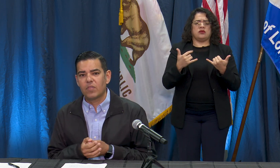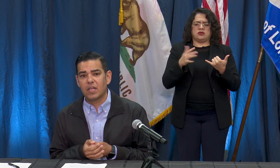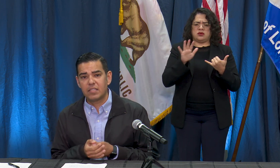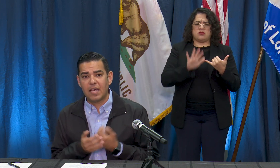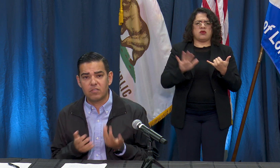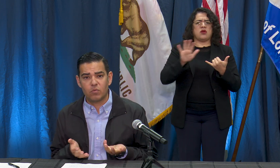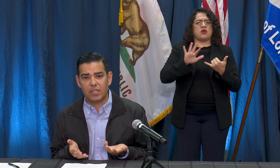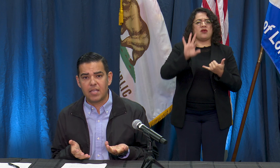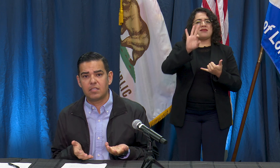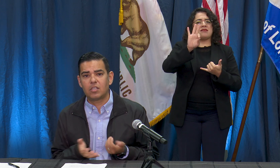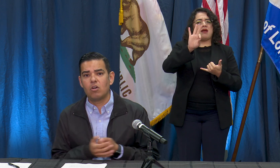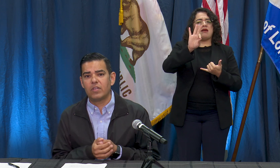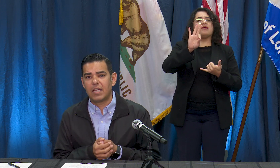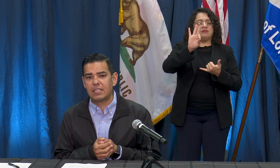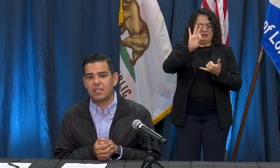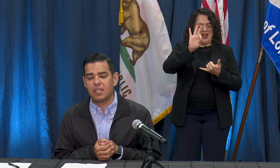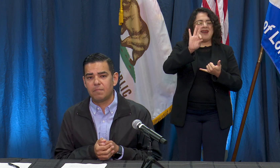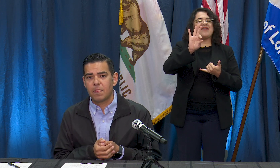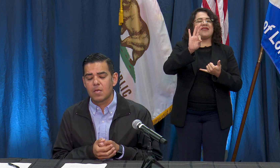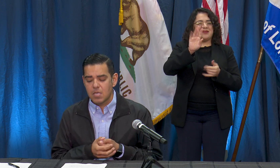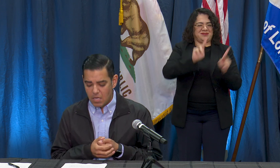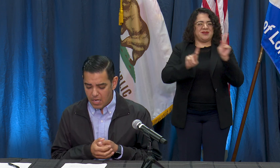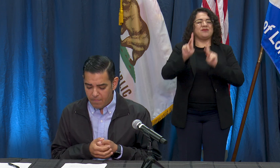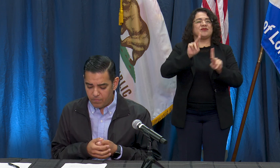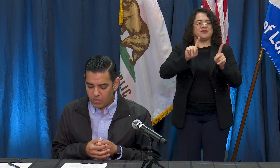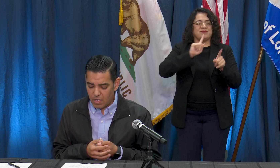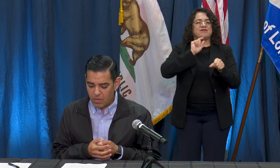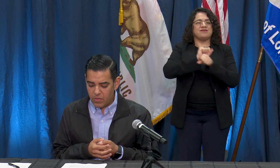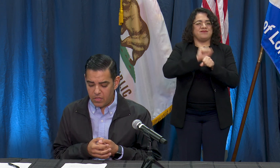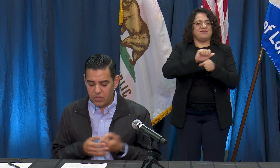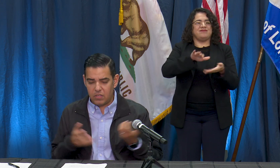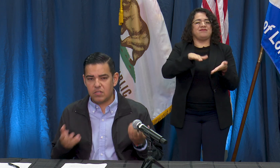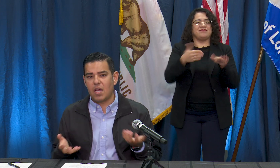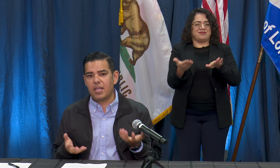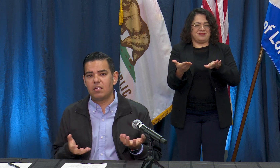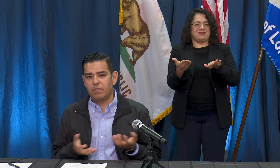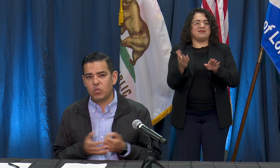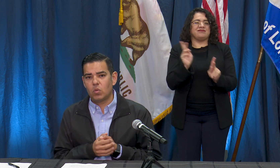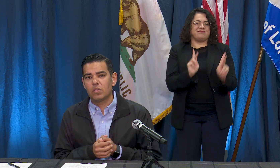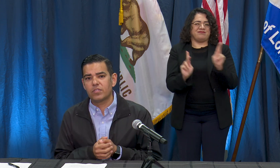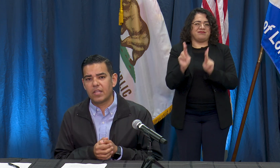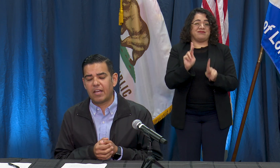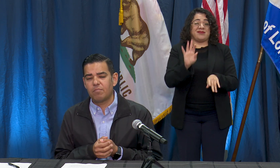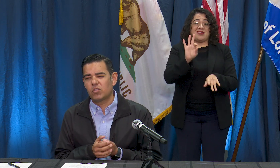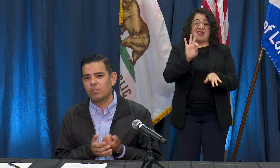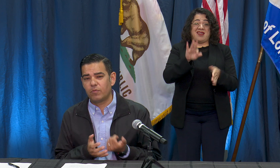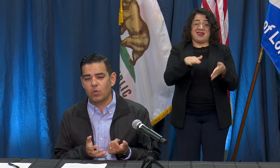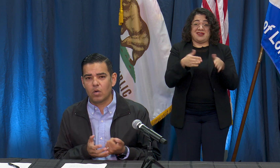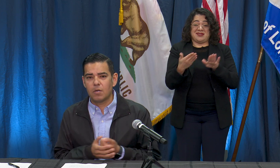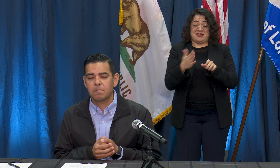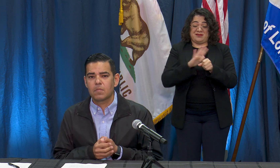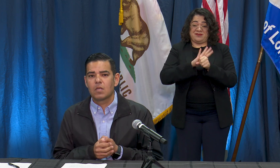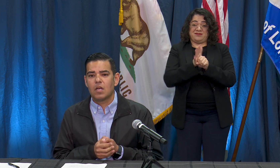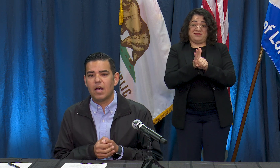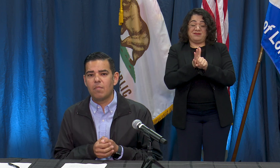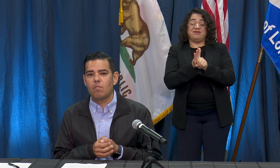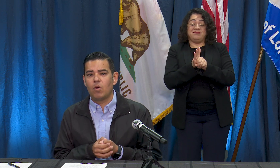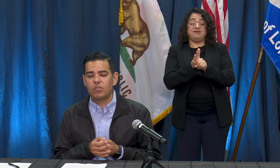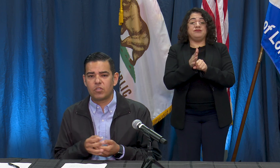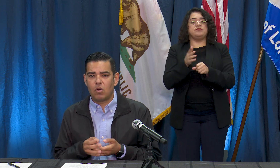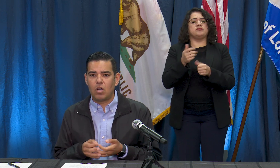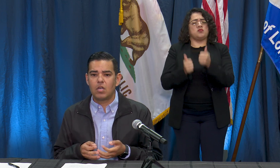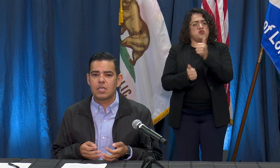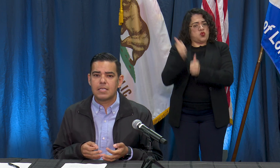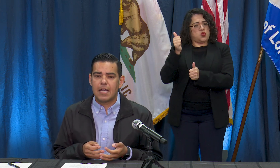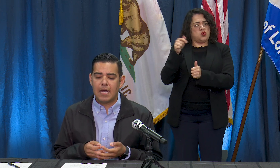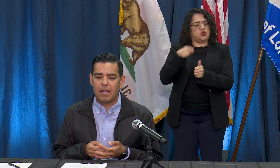9 deaths related to COVID-19. These 9 individuals, like I've mentioned before,